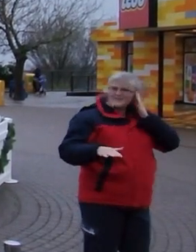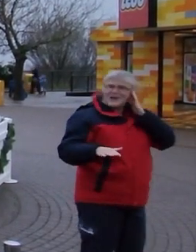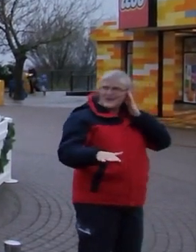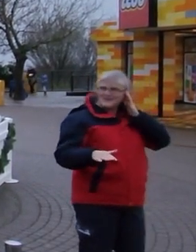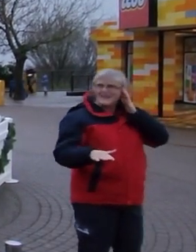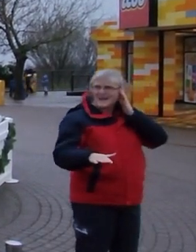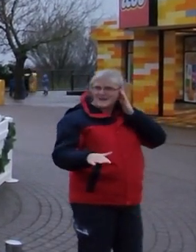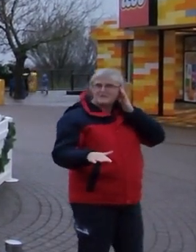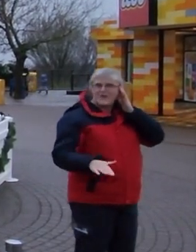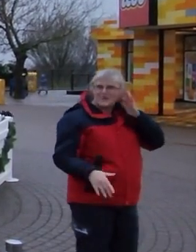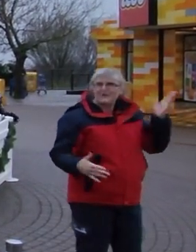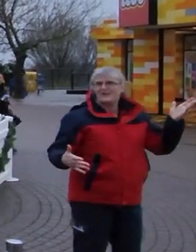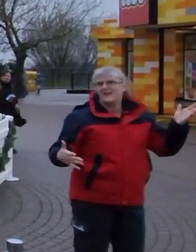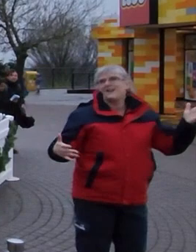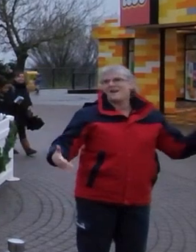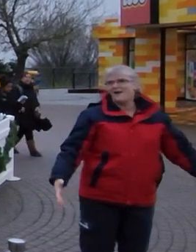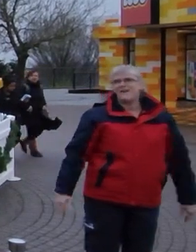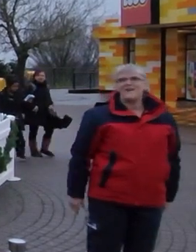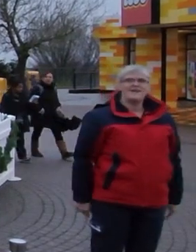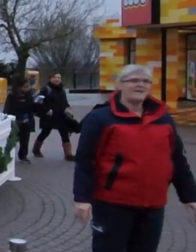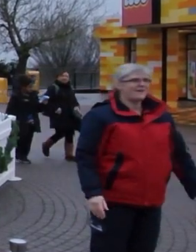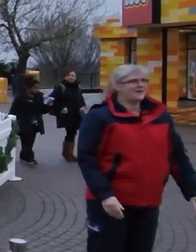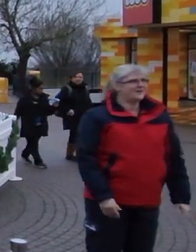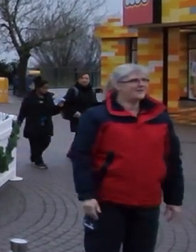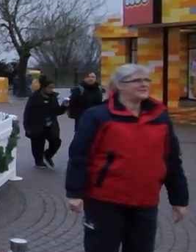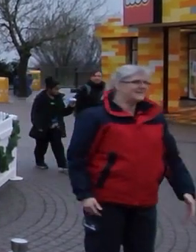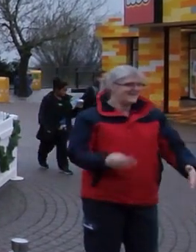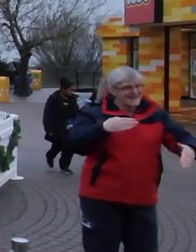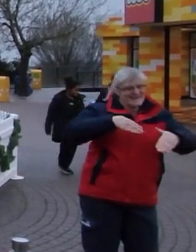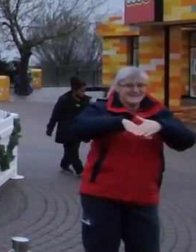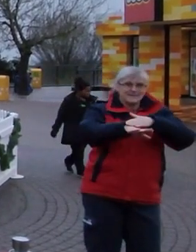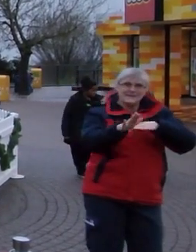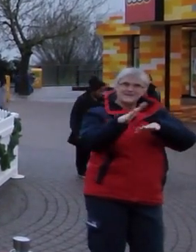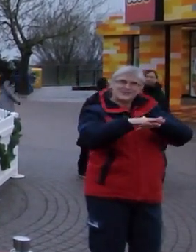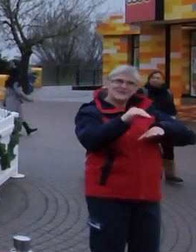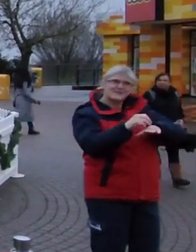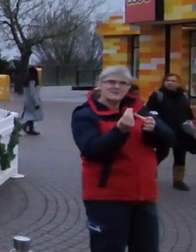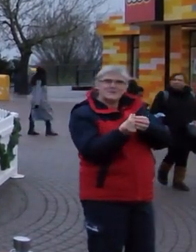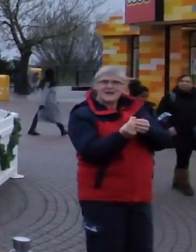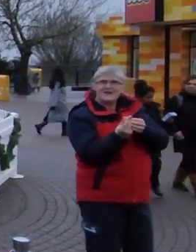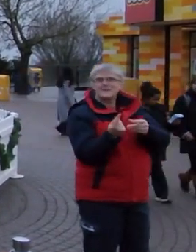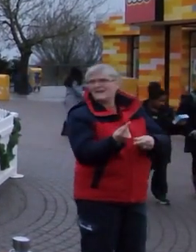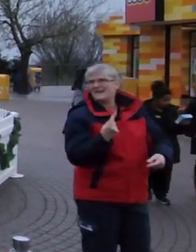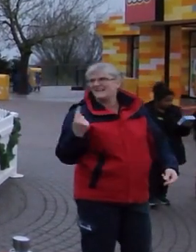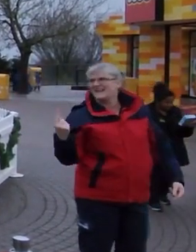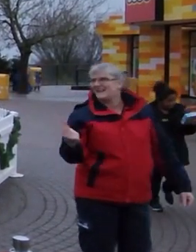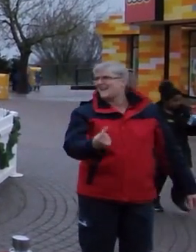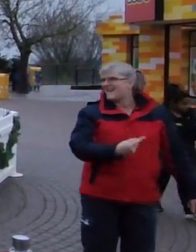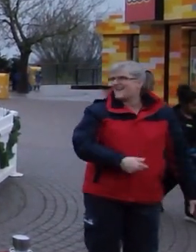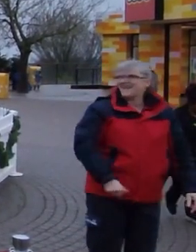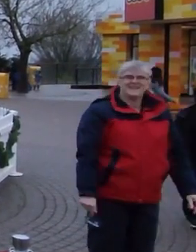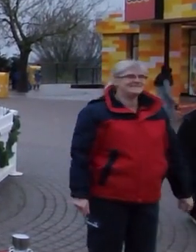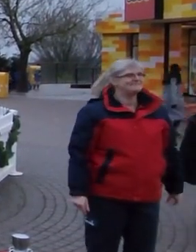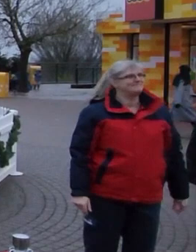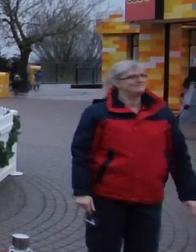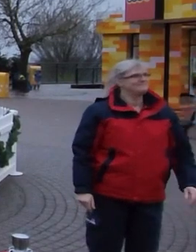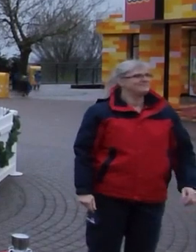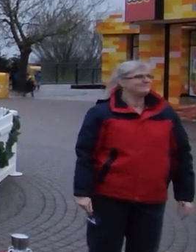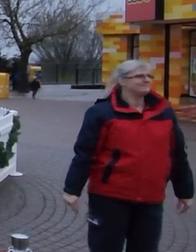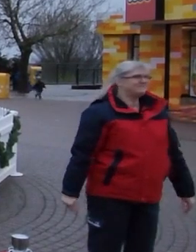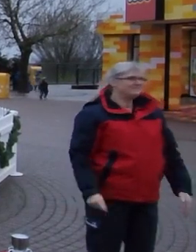aboard the turntable Oh, step in at Christmas with me, yeah